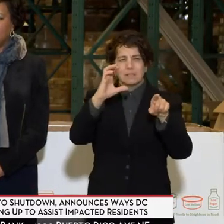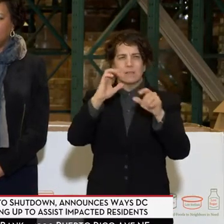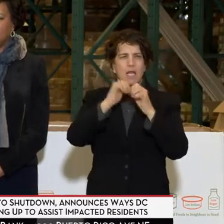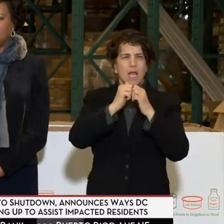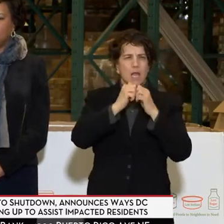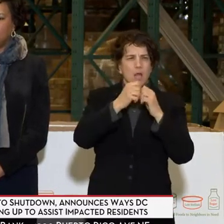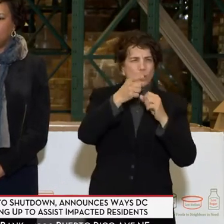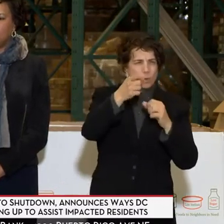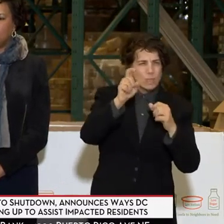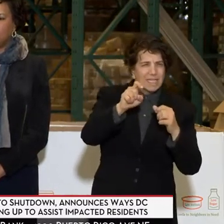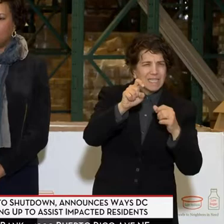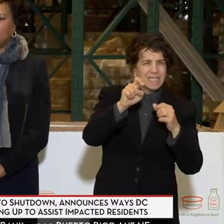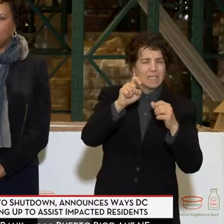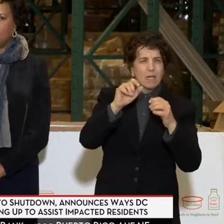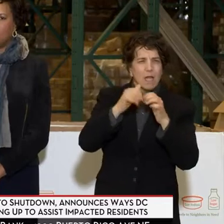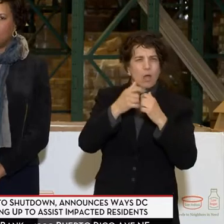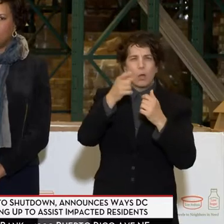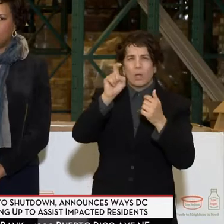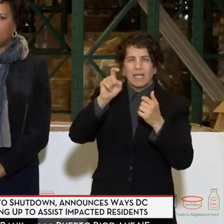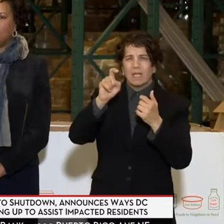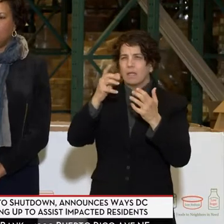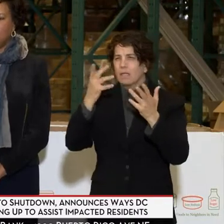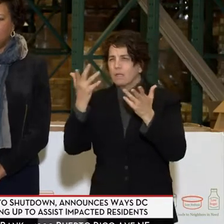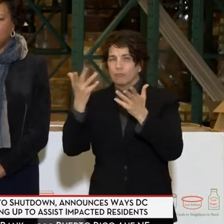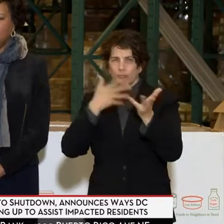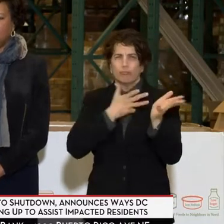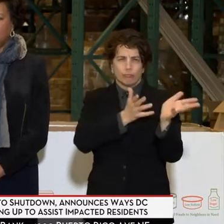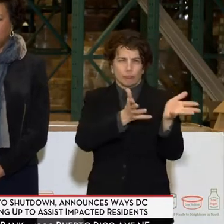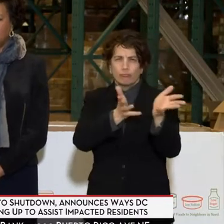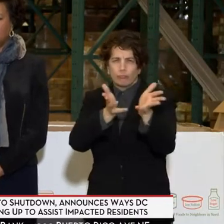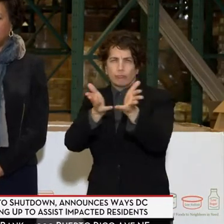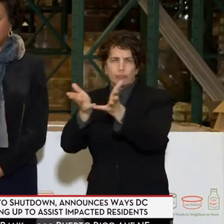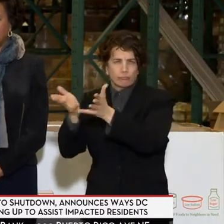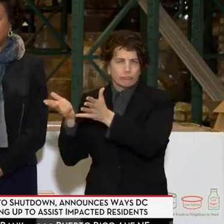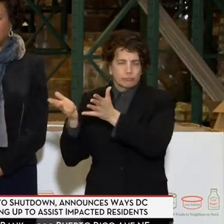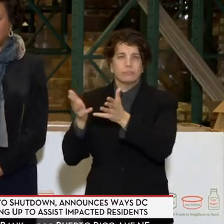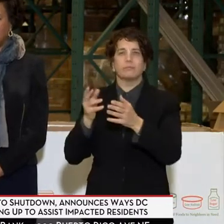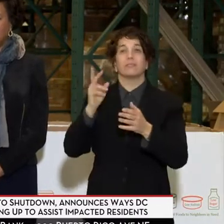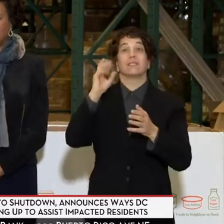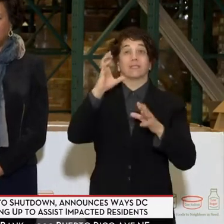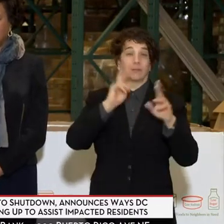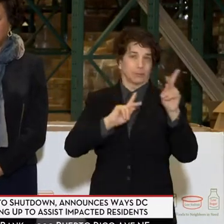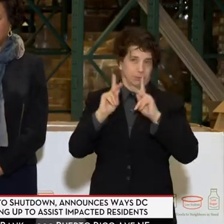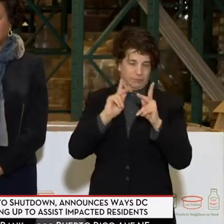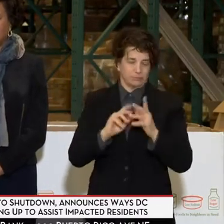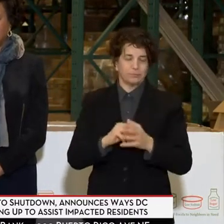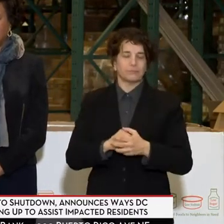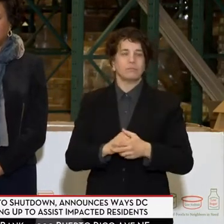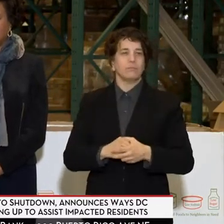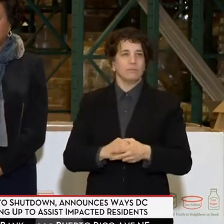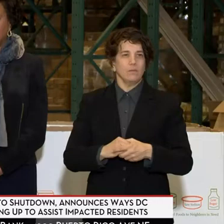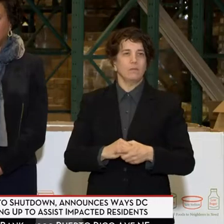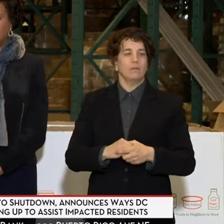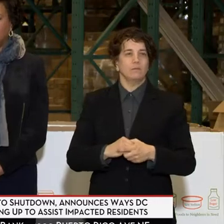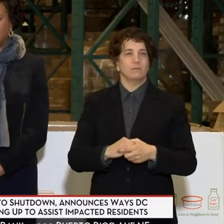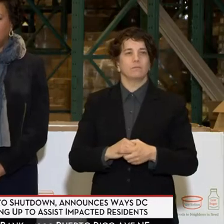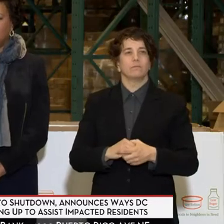have, because this doesn't show any sign of abating. I'm going to